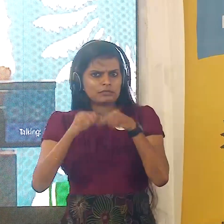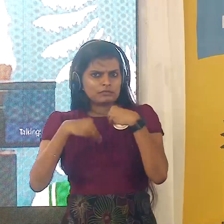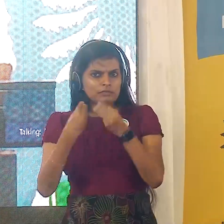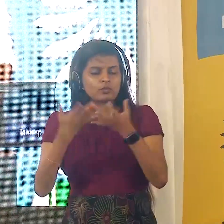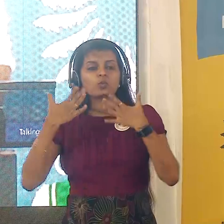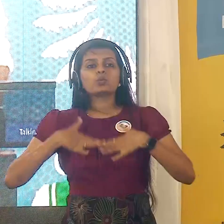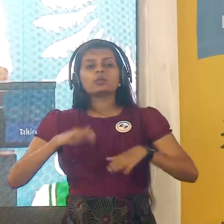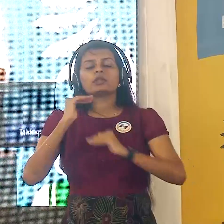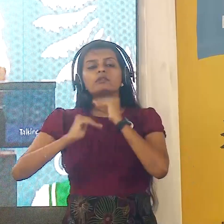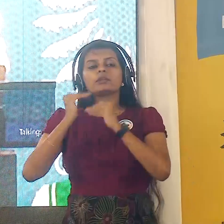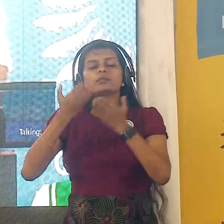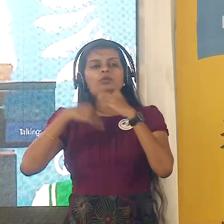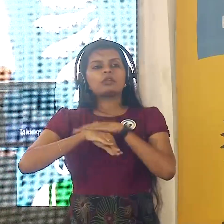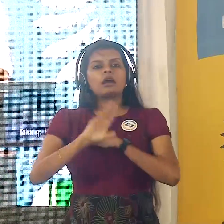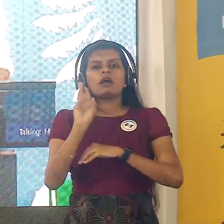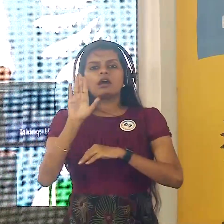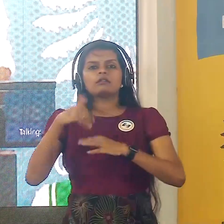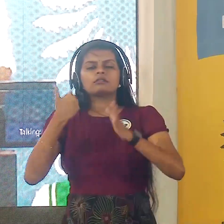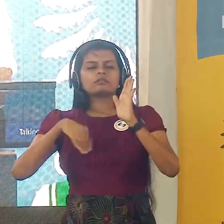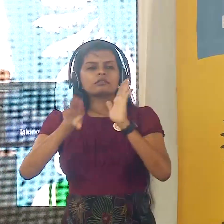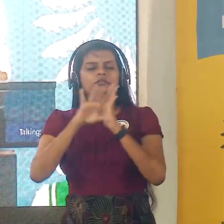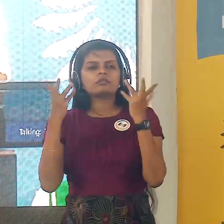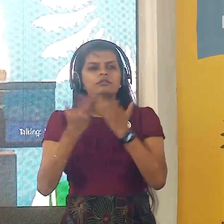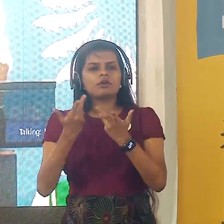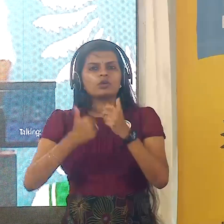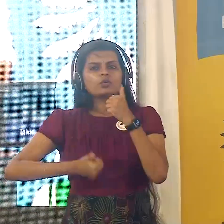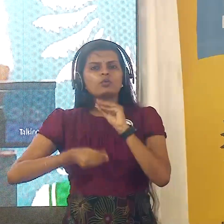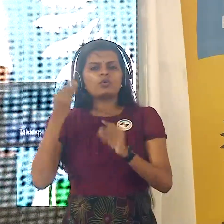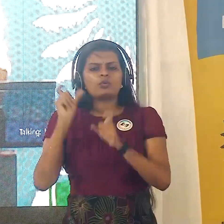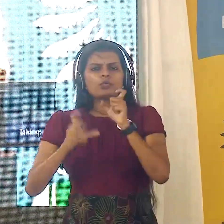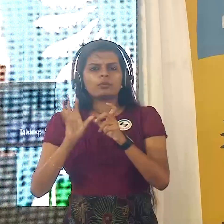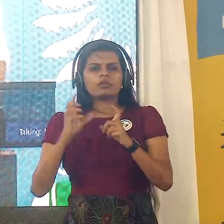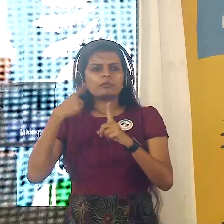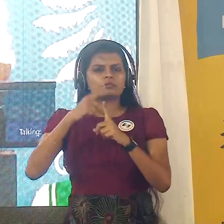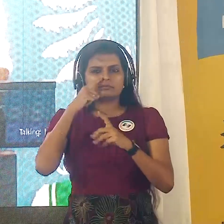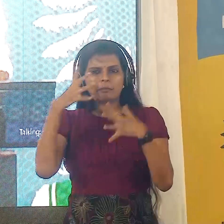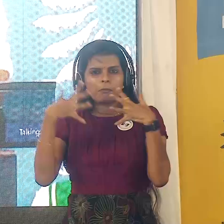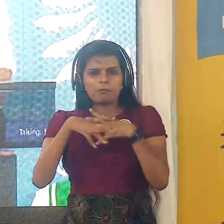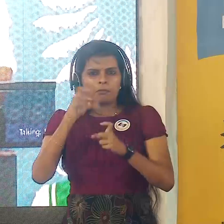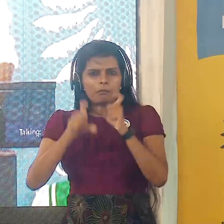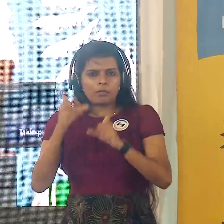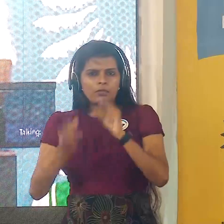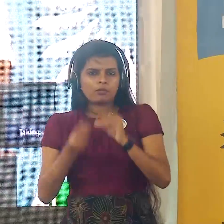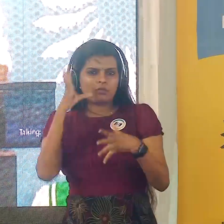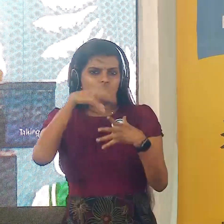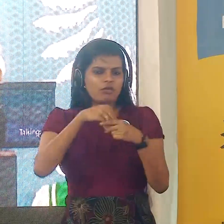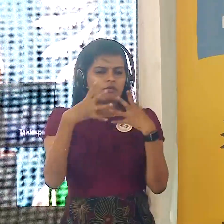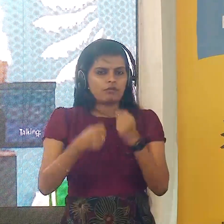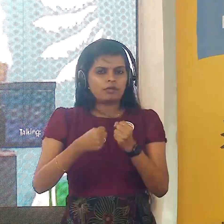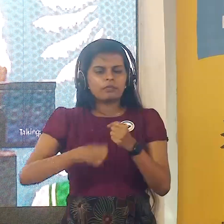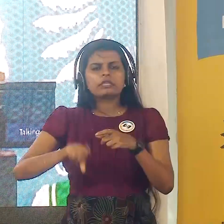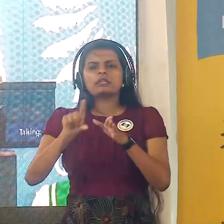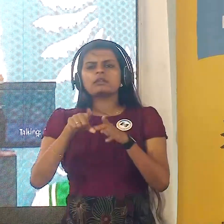human development. Now the next stage, it could be through greater participation of women in productive activities, which will lead